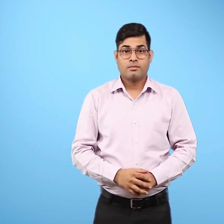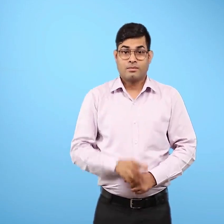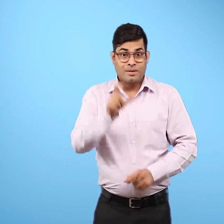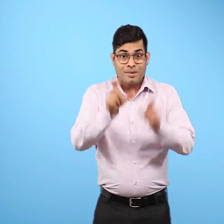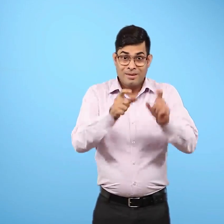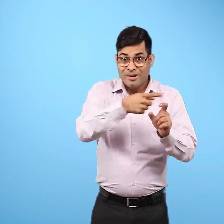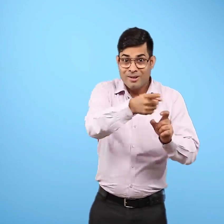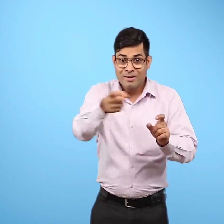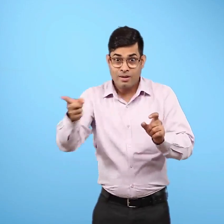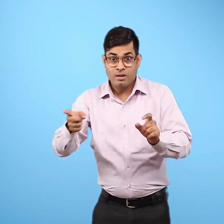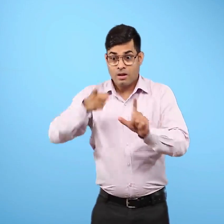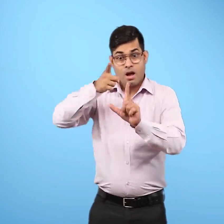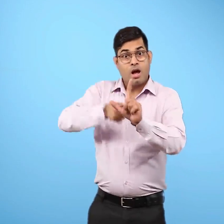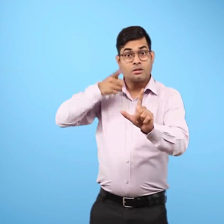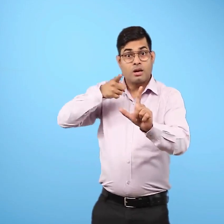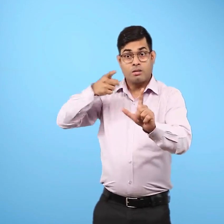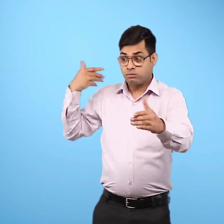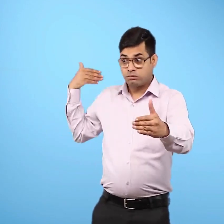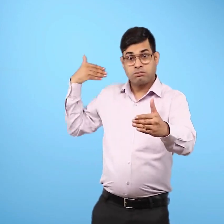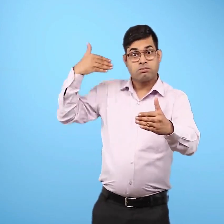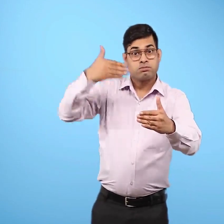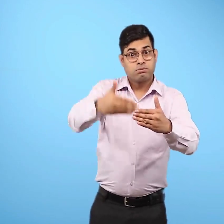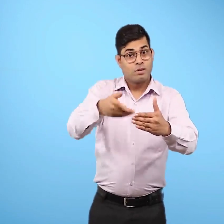How much water will they drink in a year?